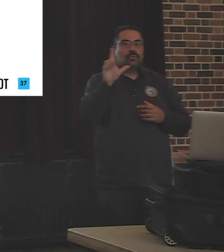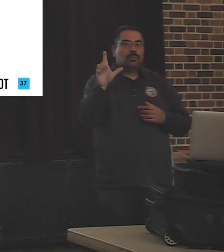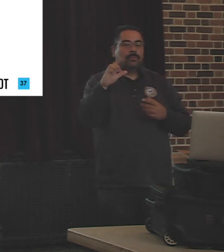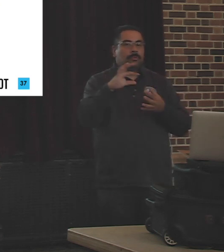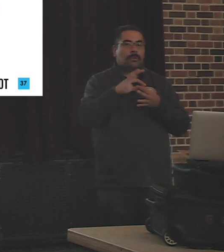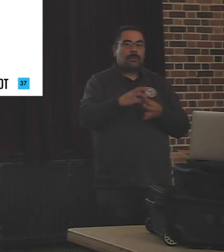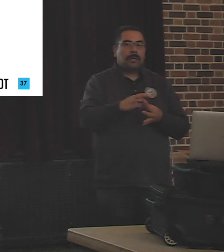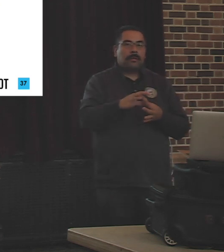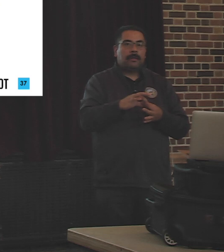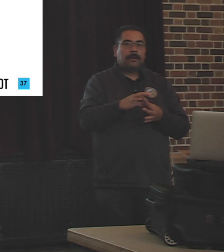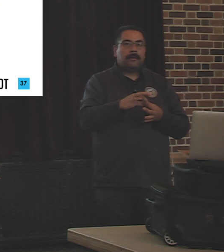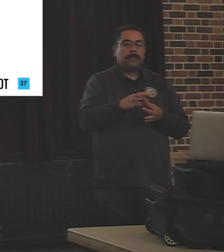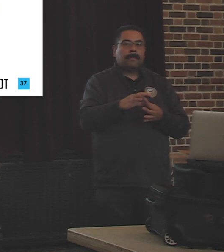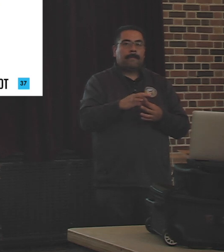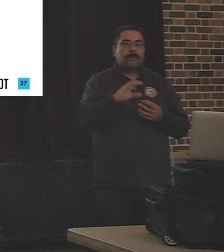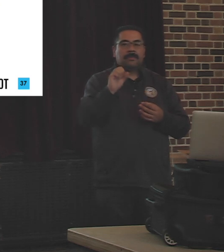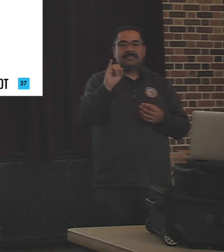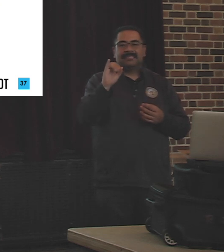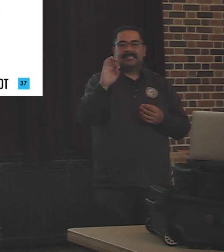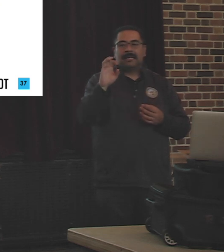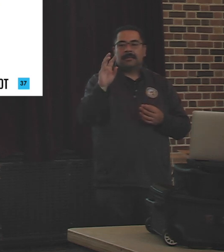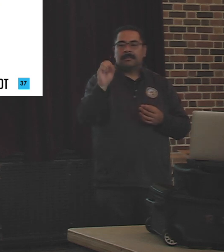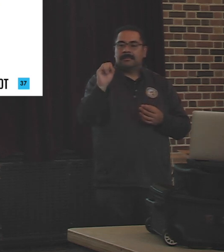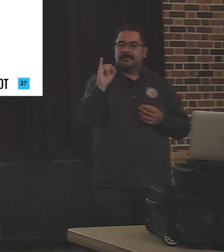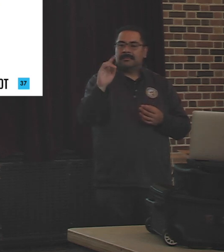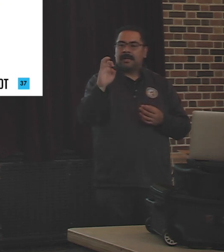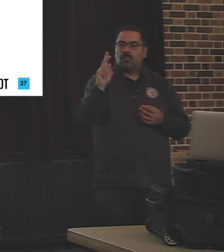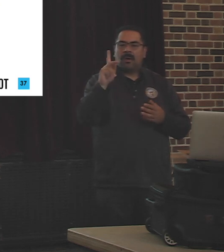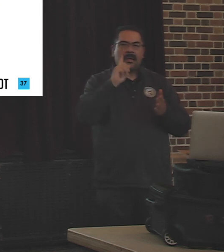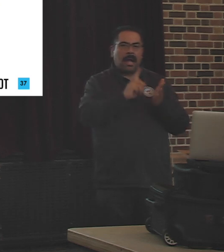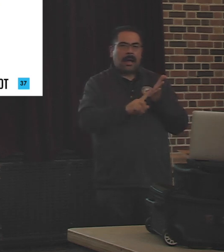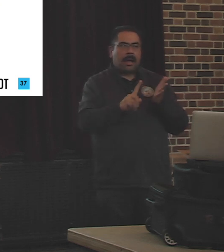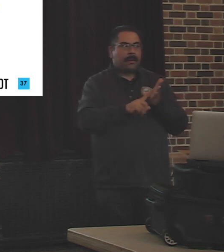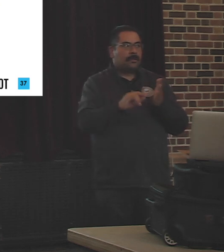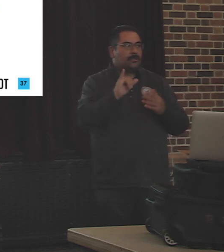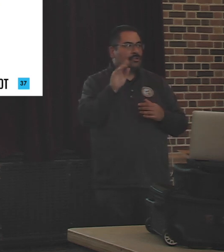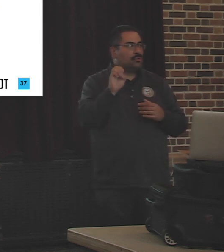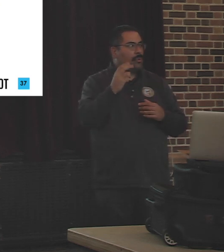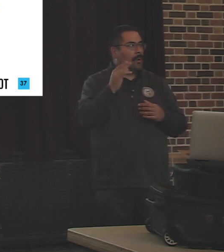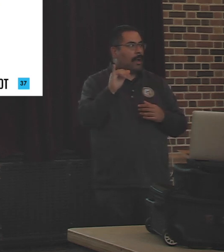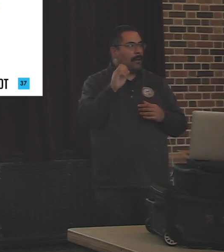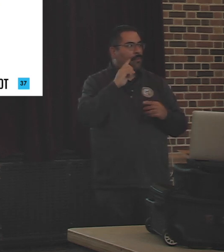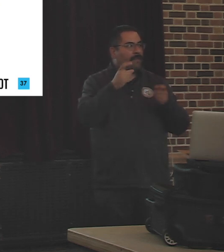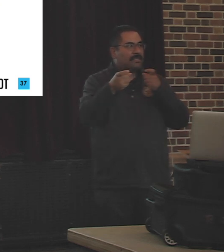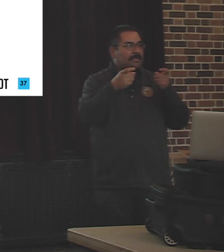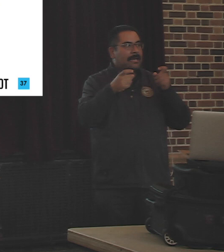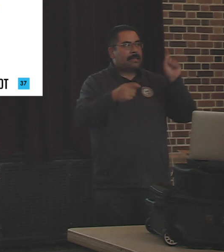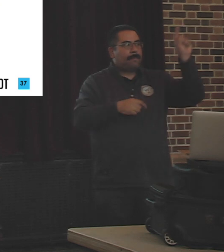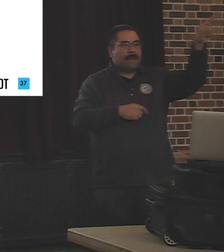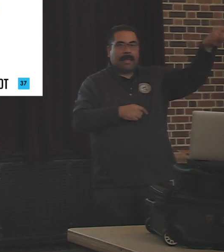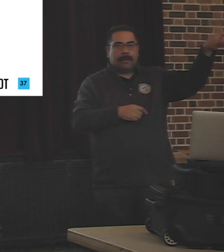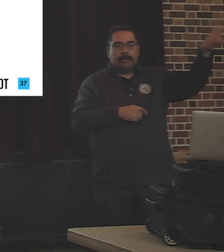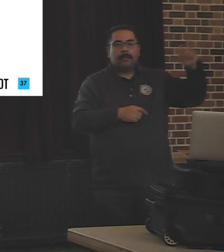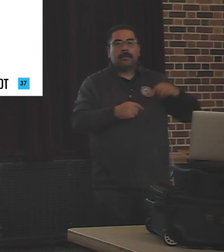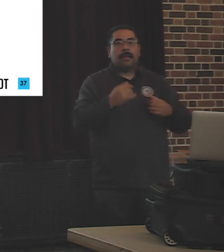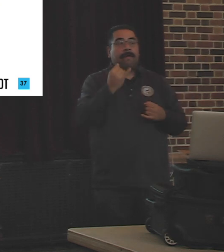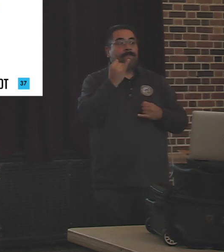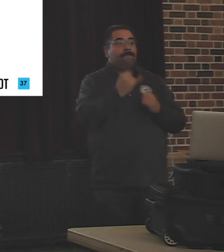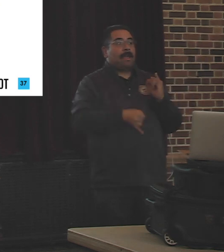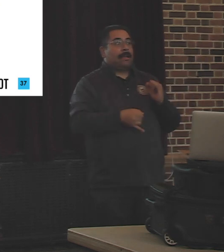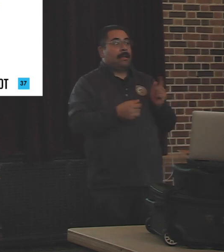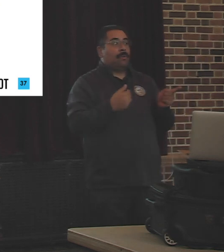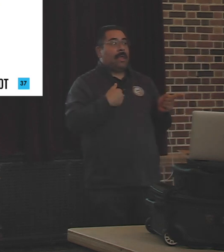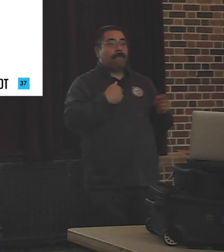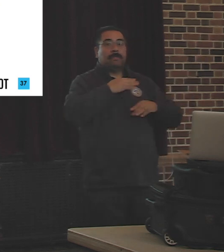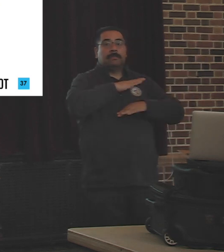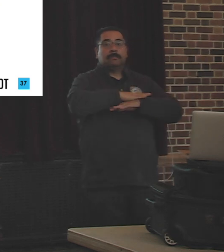about sidewalk audits. And Joe Hyde will be facilitating that in the back. And then finally, we have